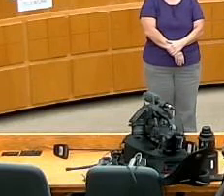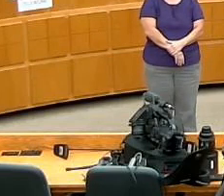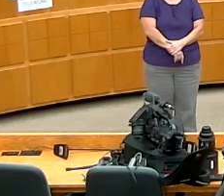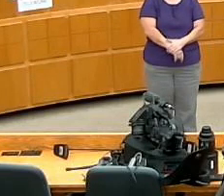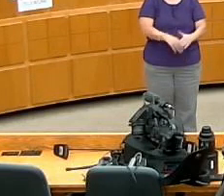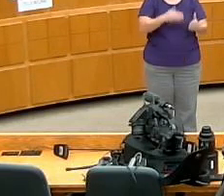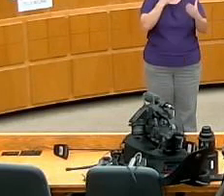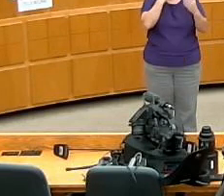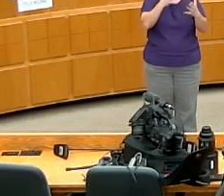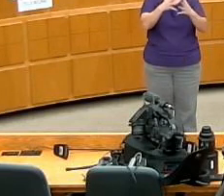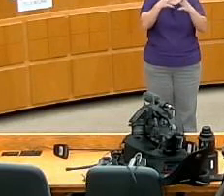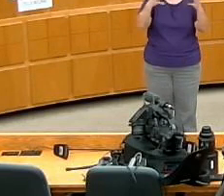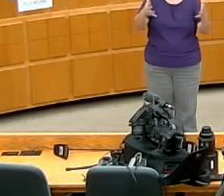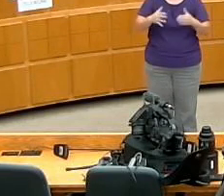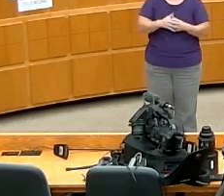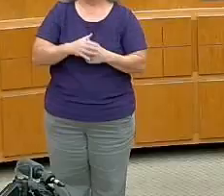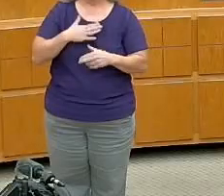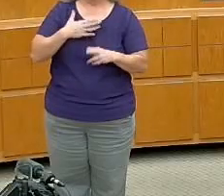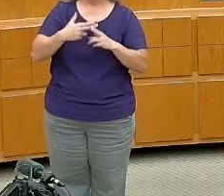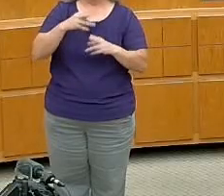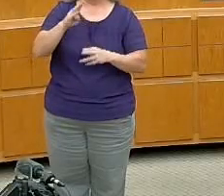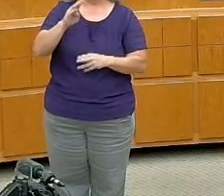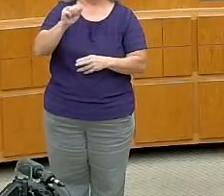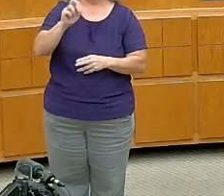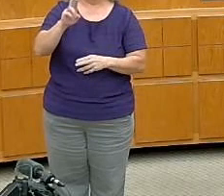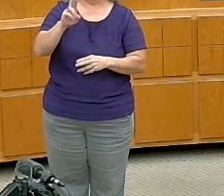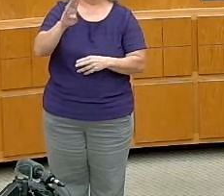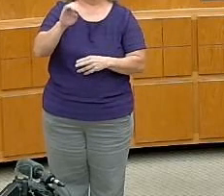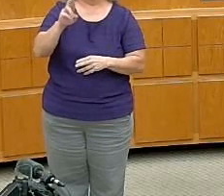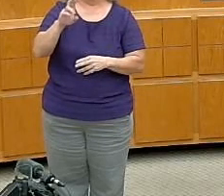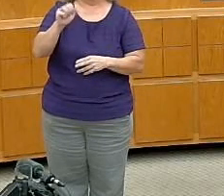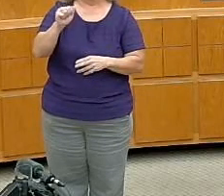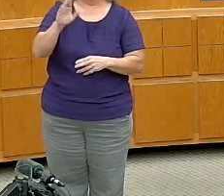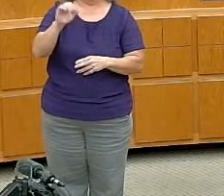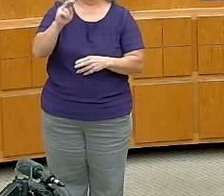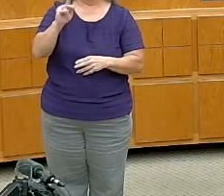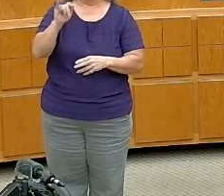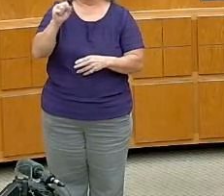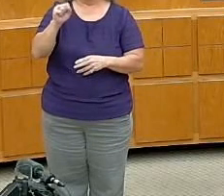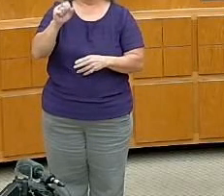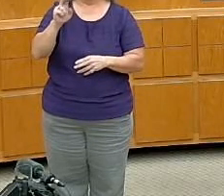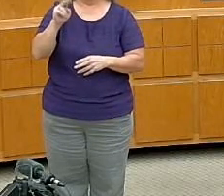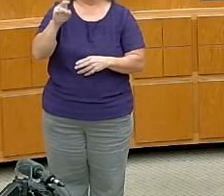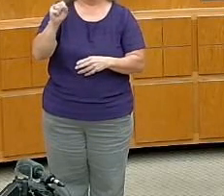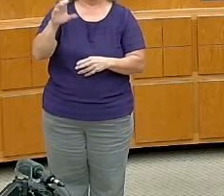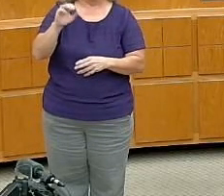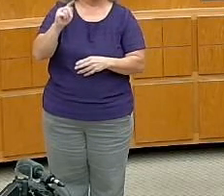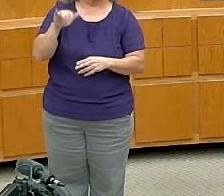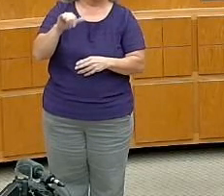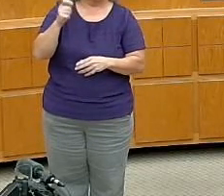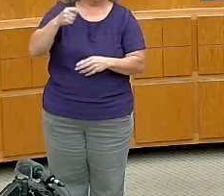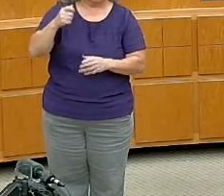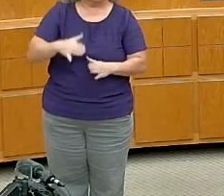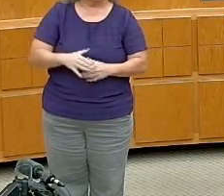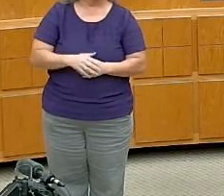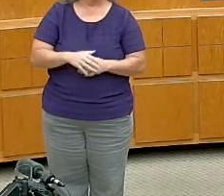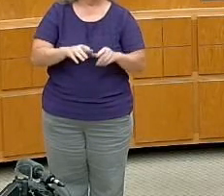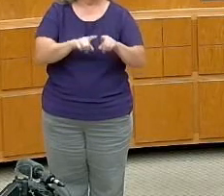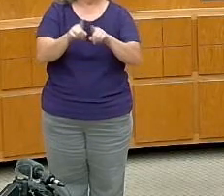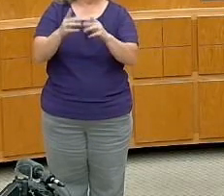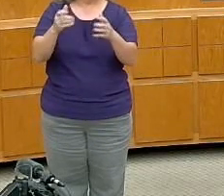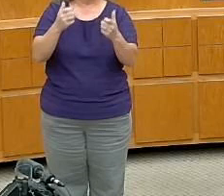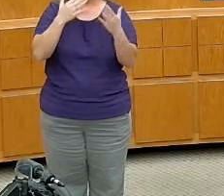you so much. Barbara Canales, Nueces County Judge. I also want to commend, I would believe,